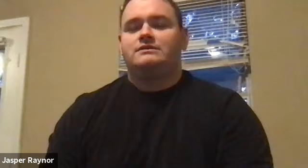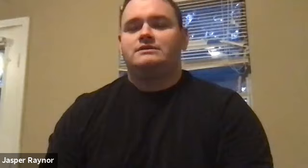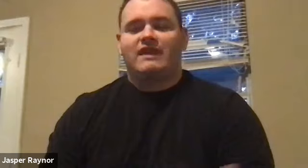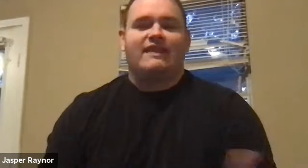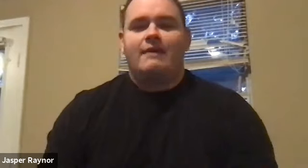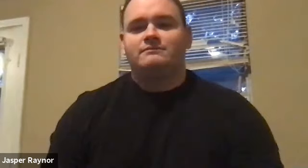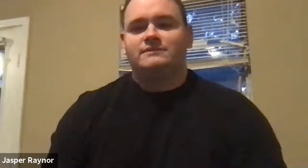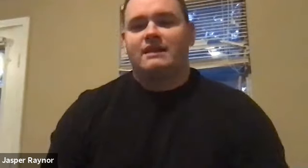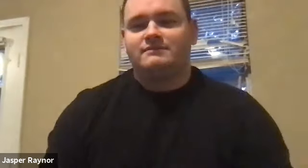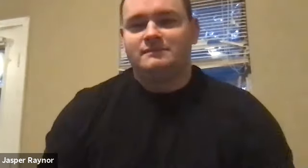Stuff like that.